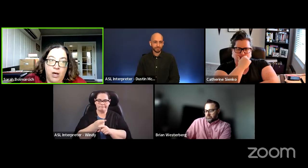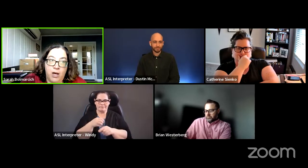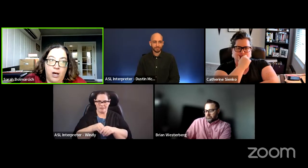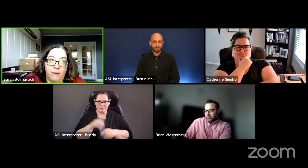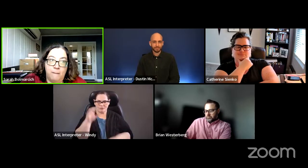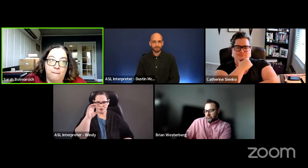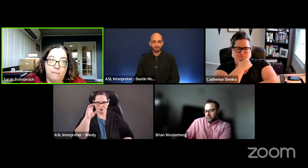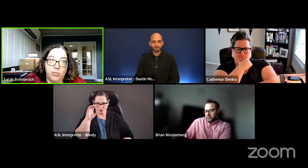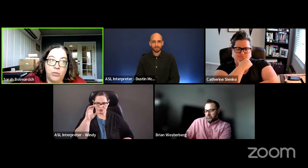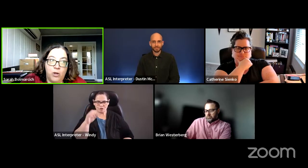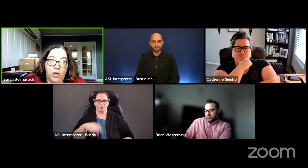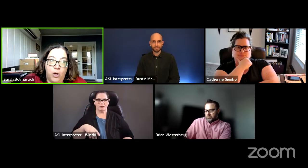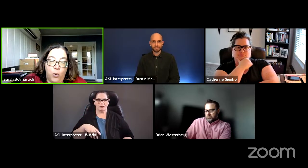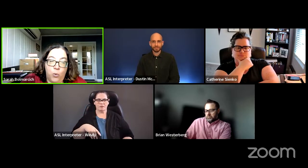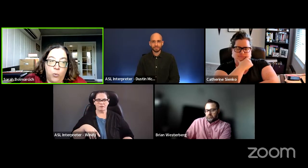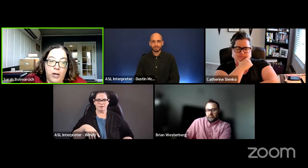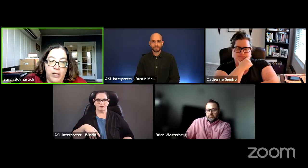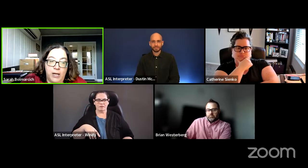search.